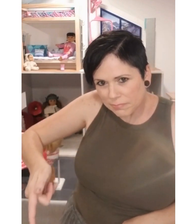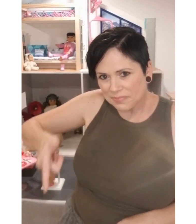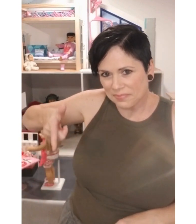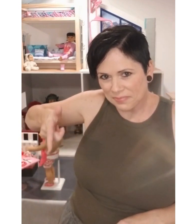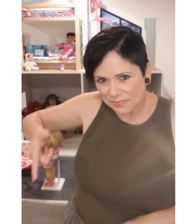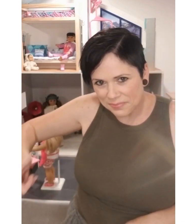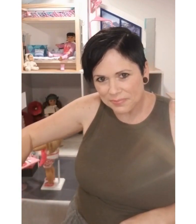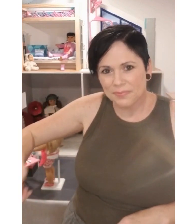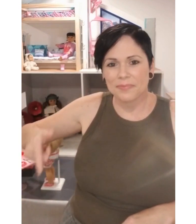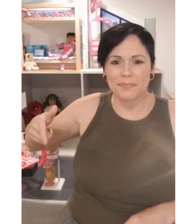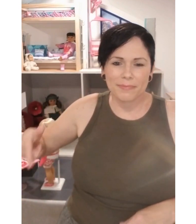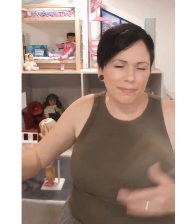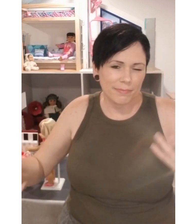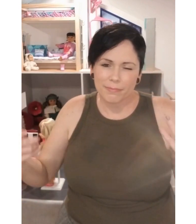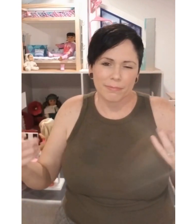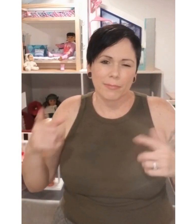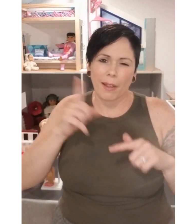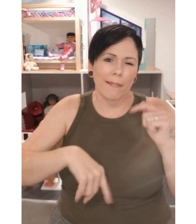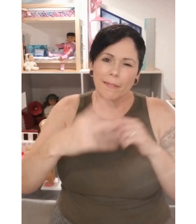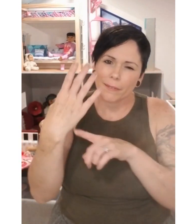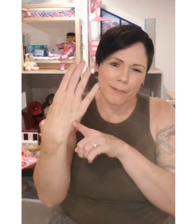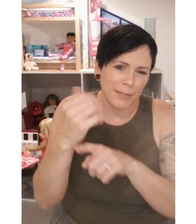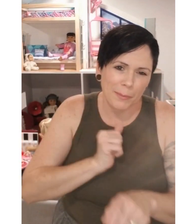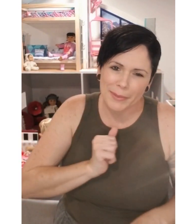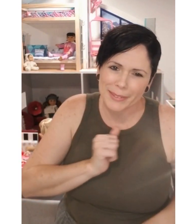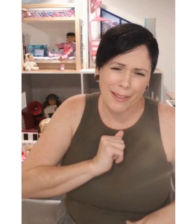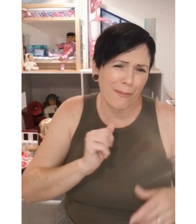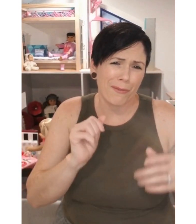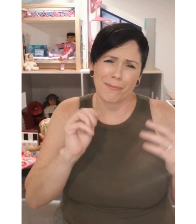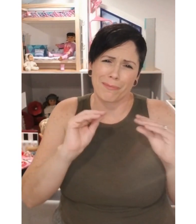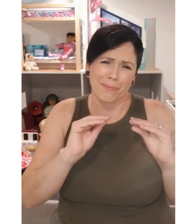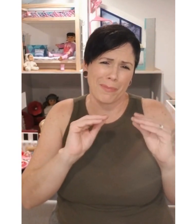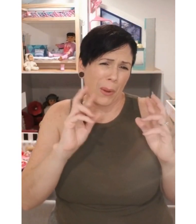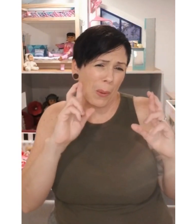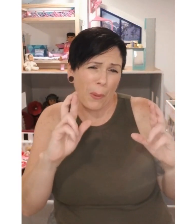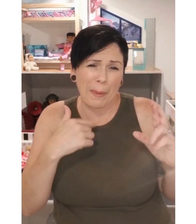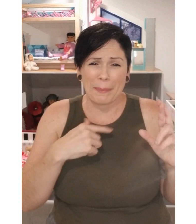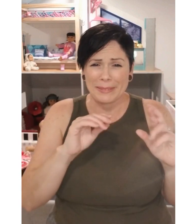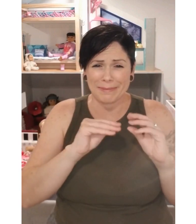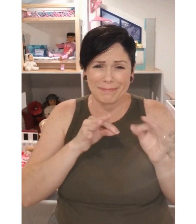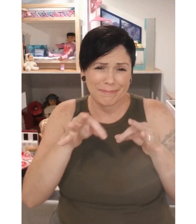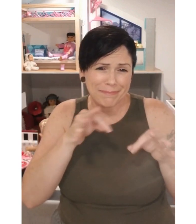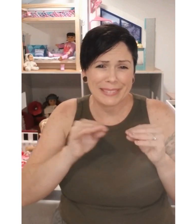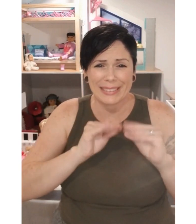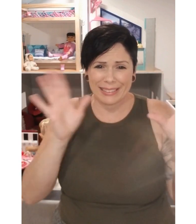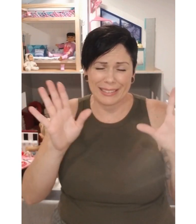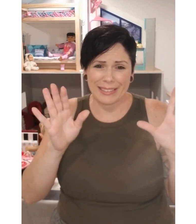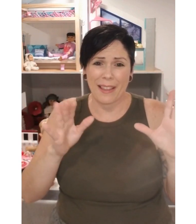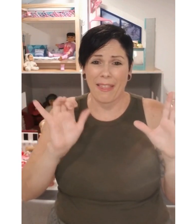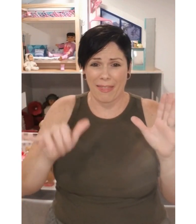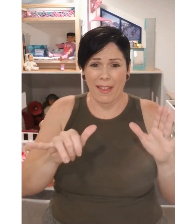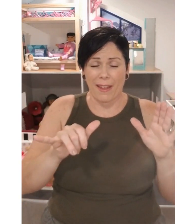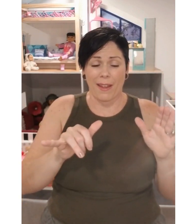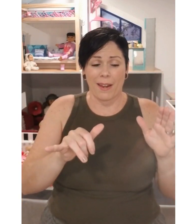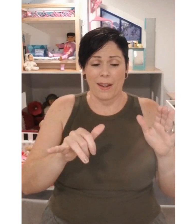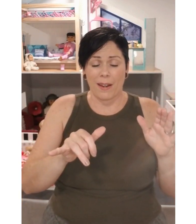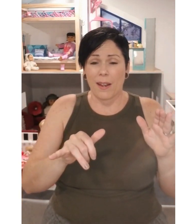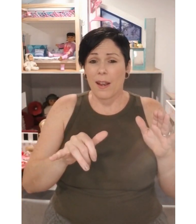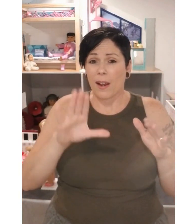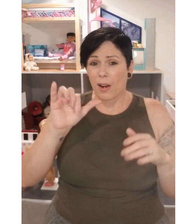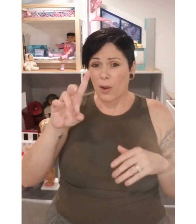Obviously, like I said, no way for me to film that easily, but hopefully this gives you an idea. I held the piece of